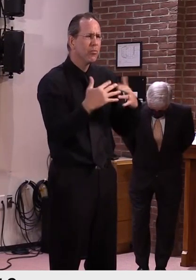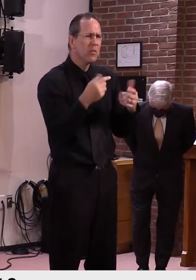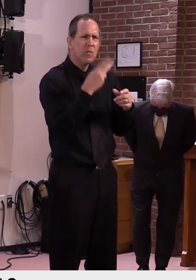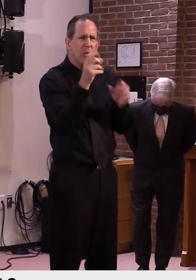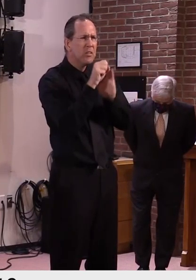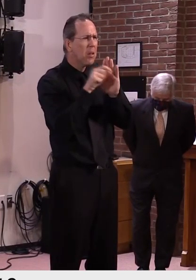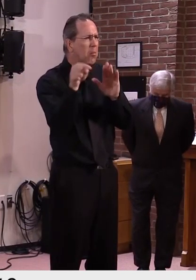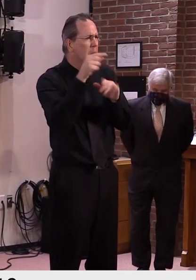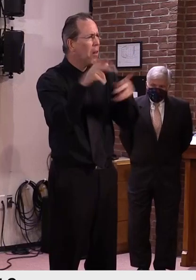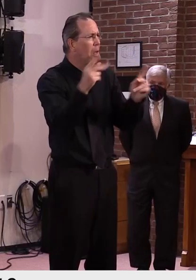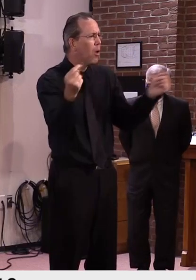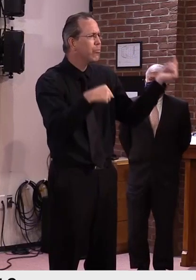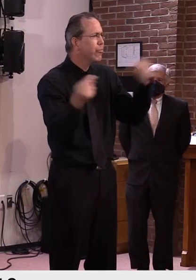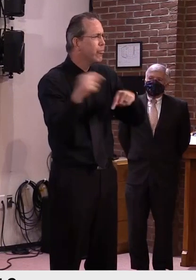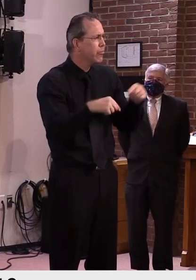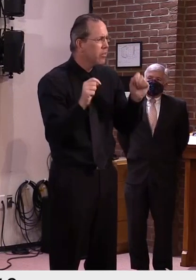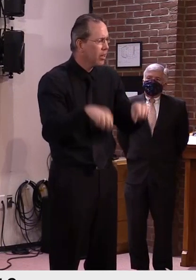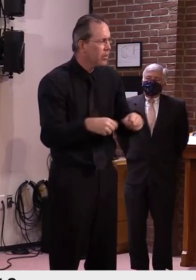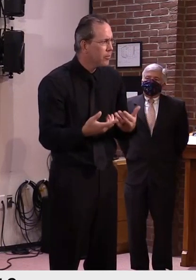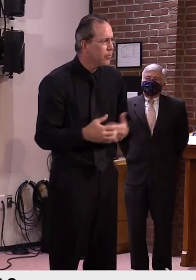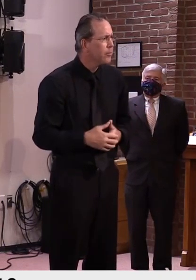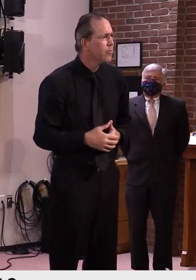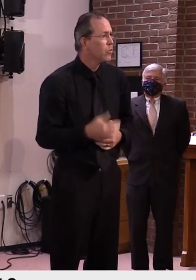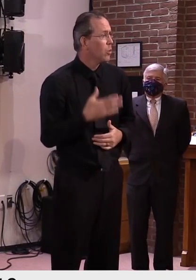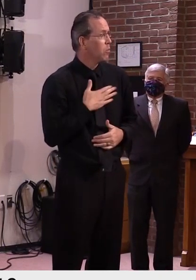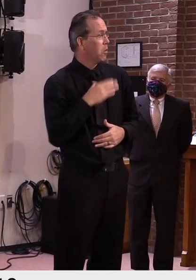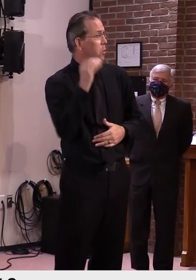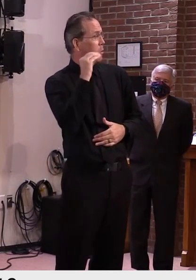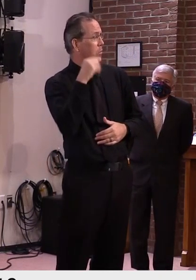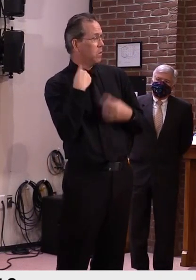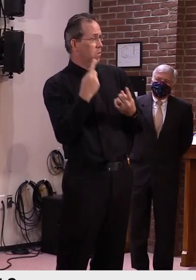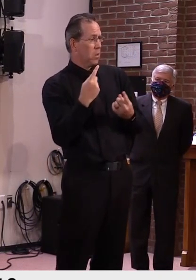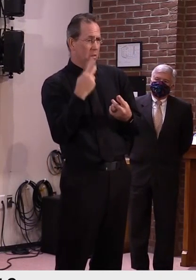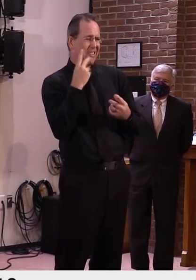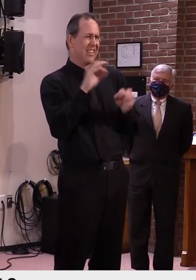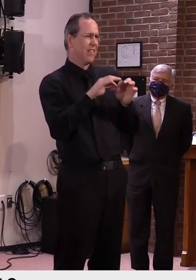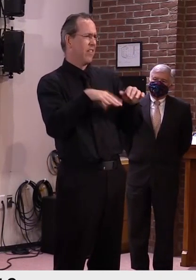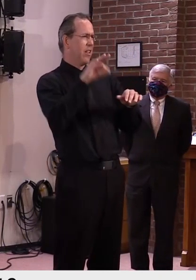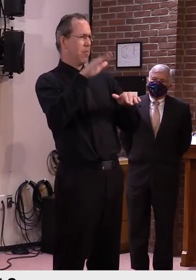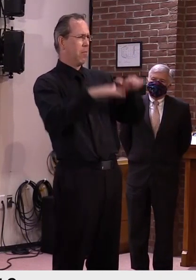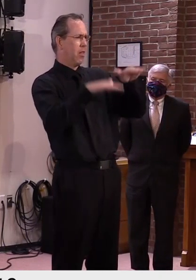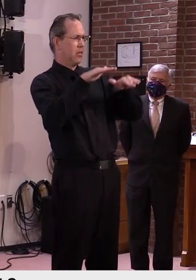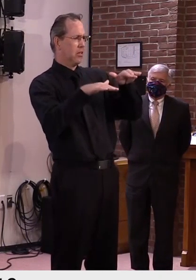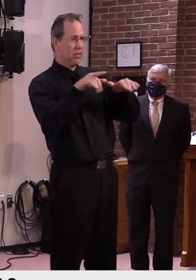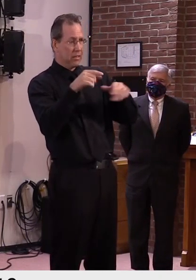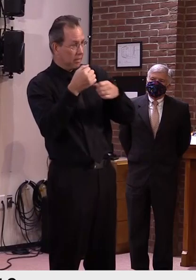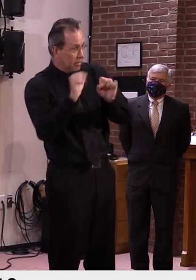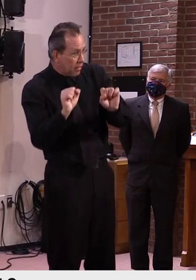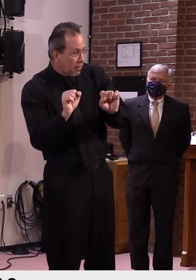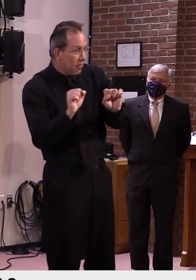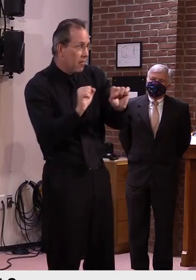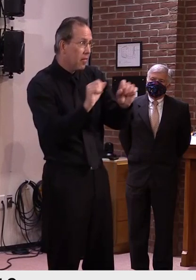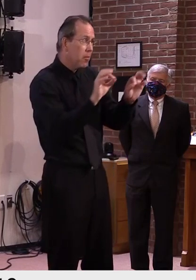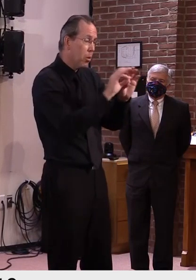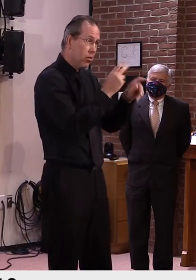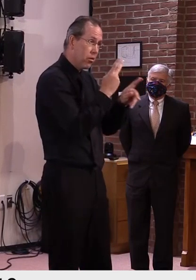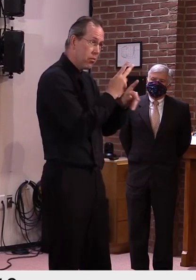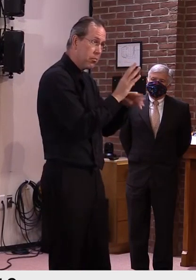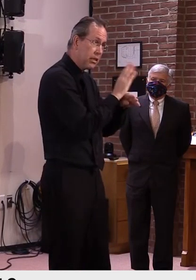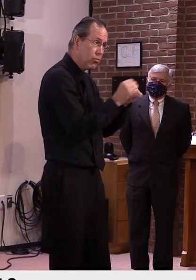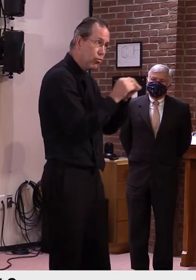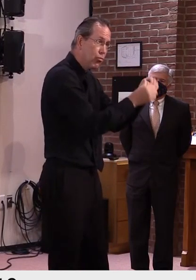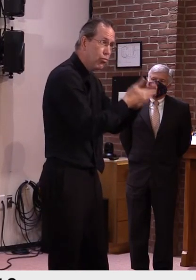From my standpoint, we're trying to balance public safety with the economy, and that's why we've done